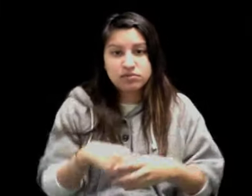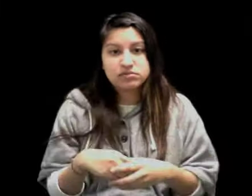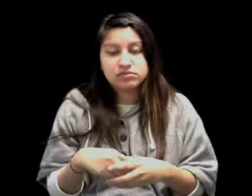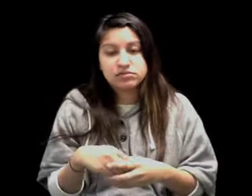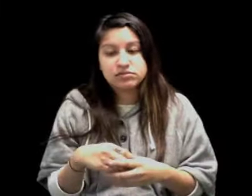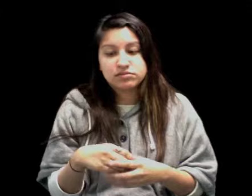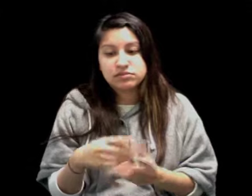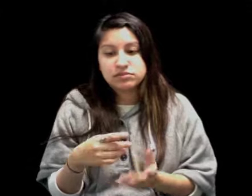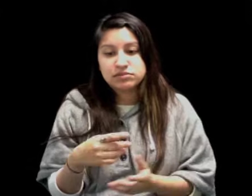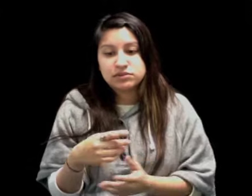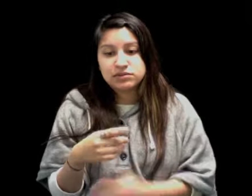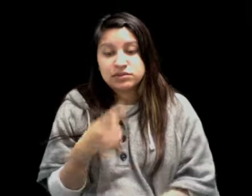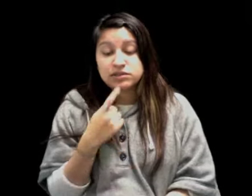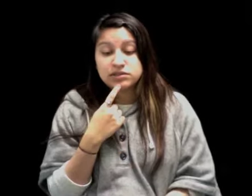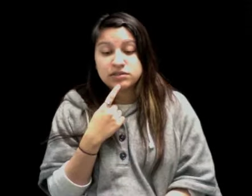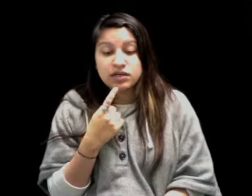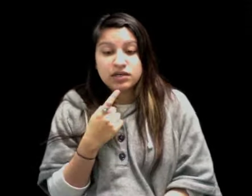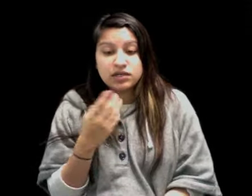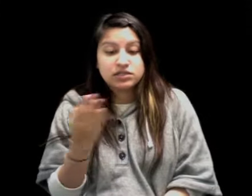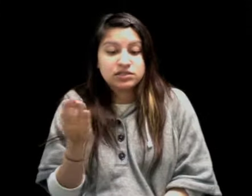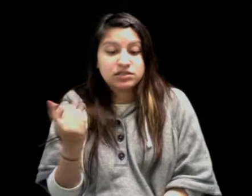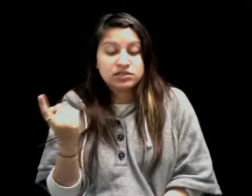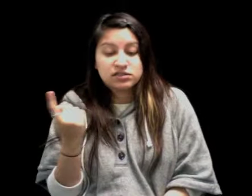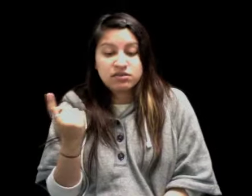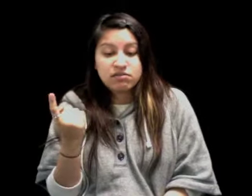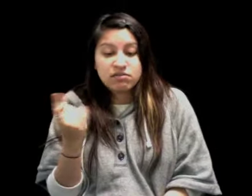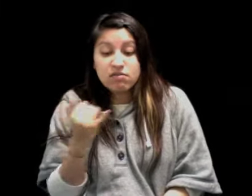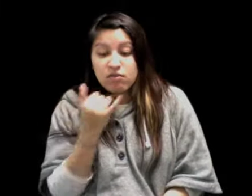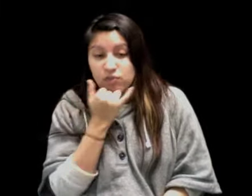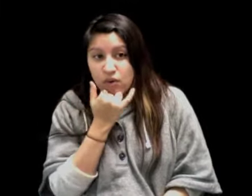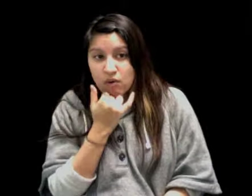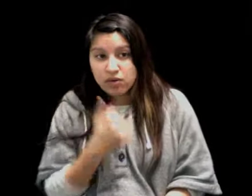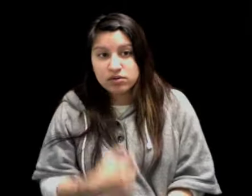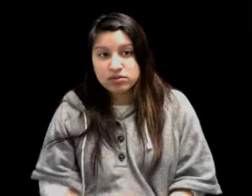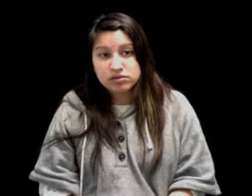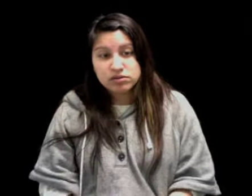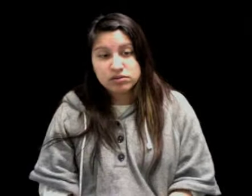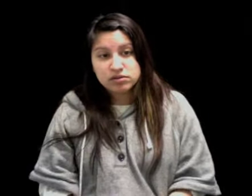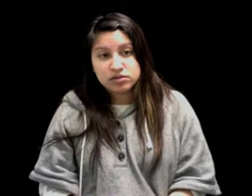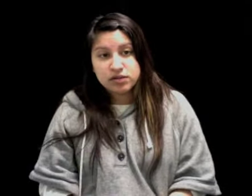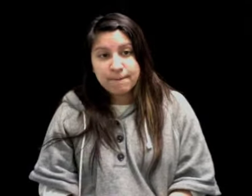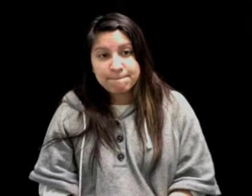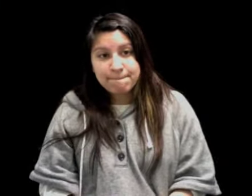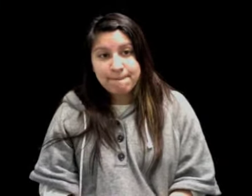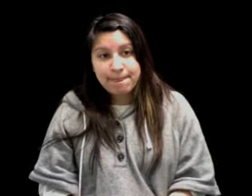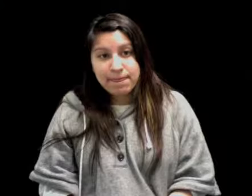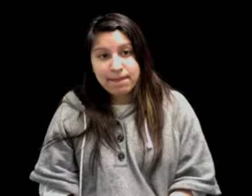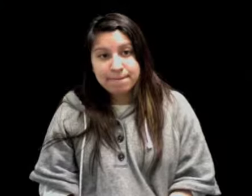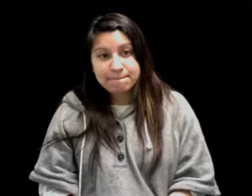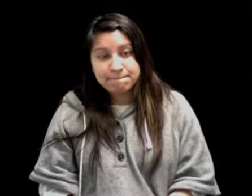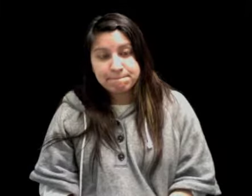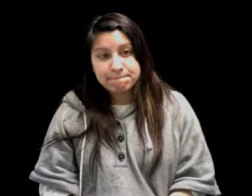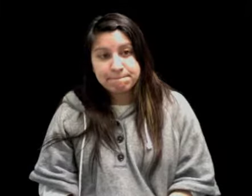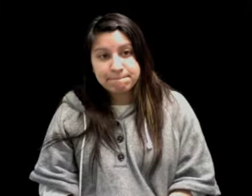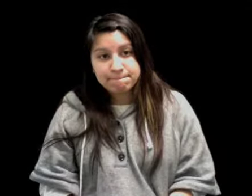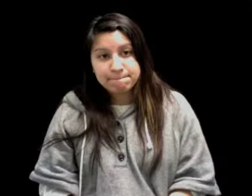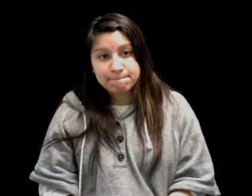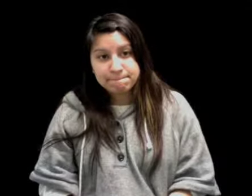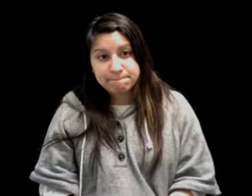A boundary is a sense of separateness and individuality that prevents people from being too close, but it also allows for